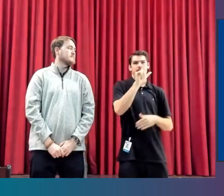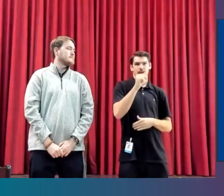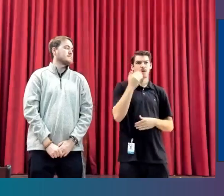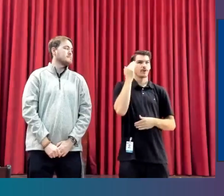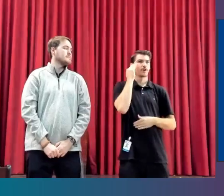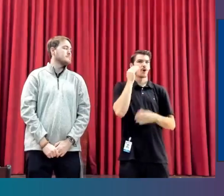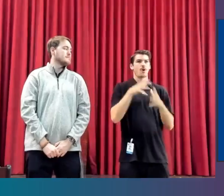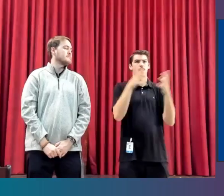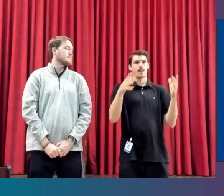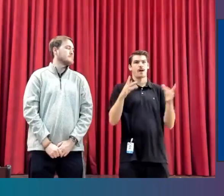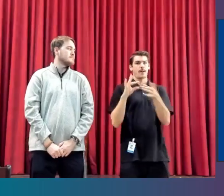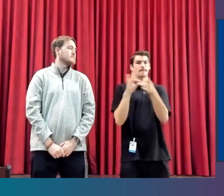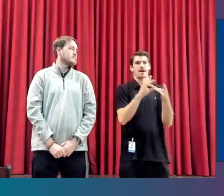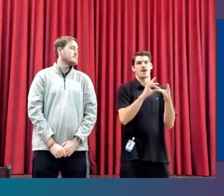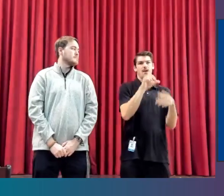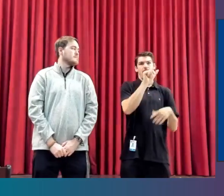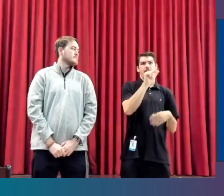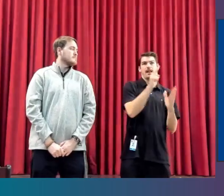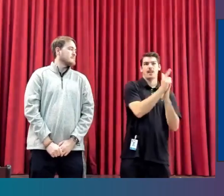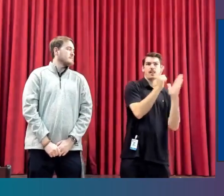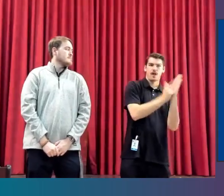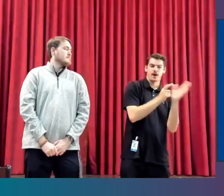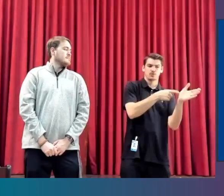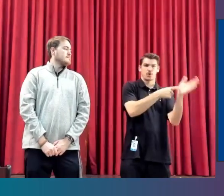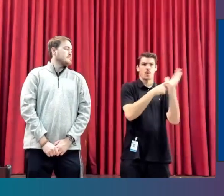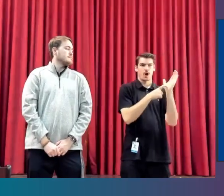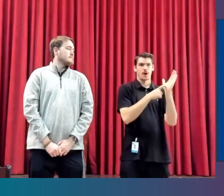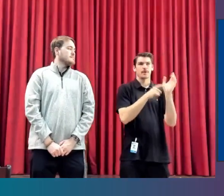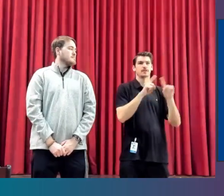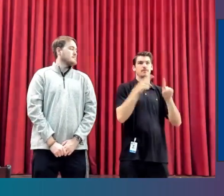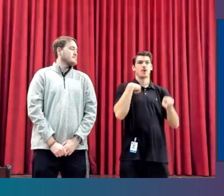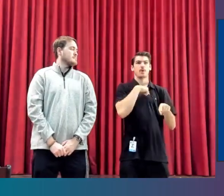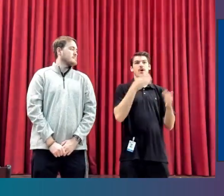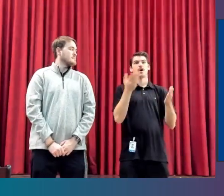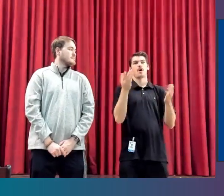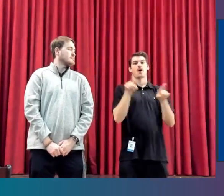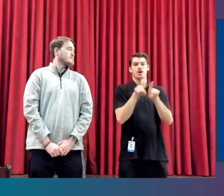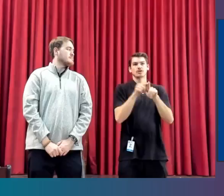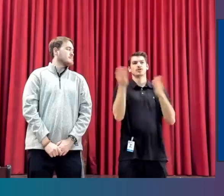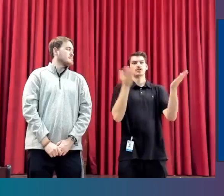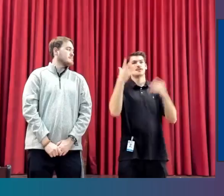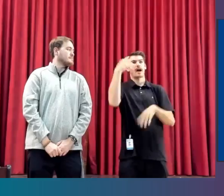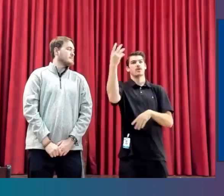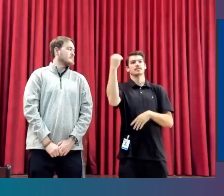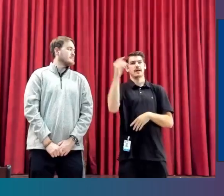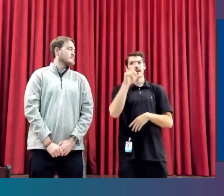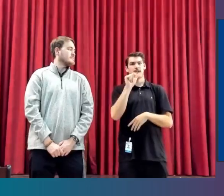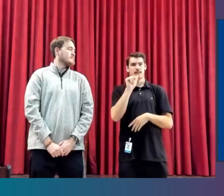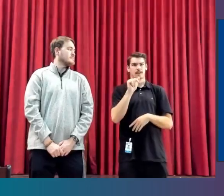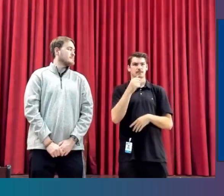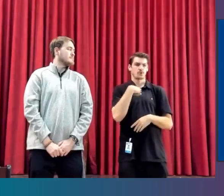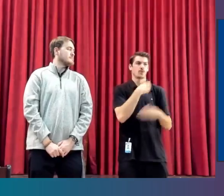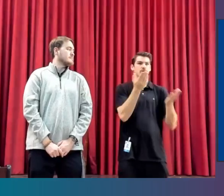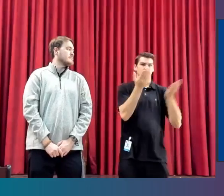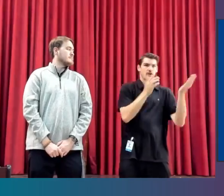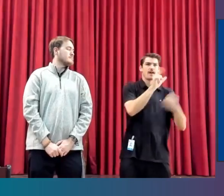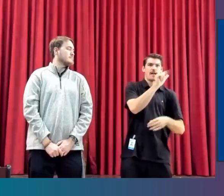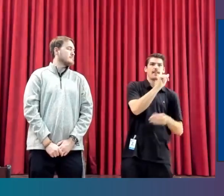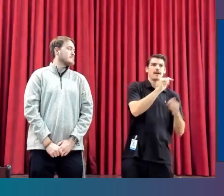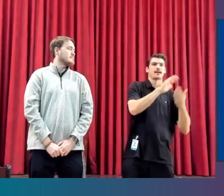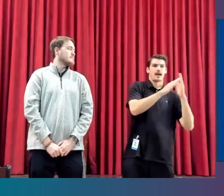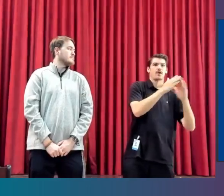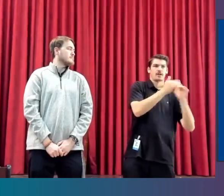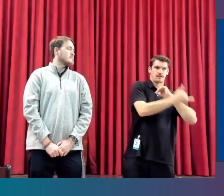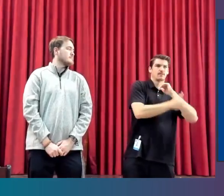about LA laws and requirements, but we also serve outside of LA. So we serve all of LA County as well.